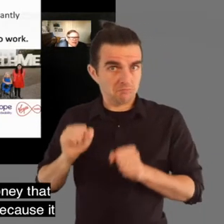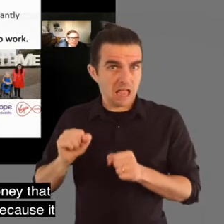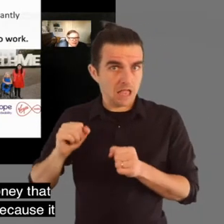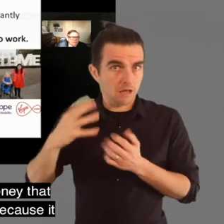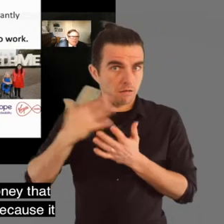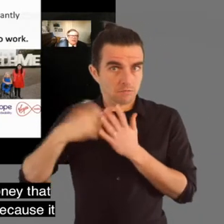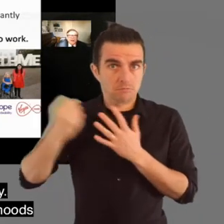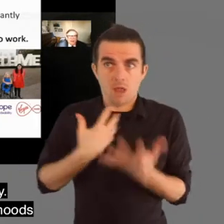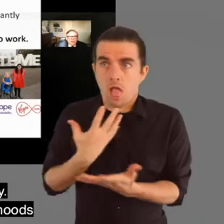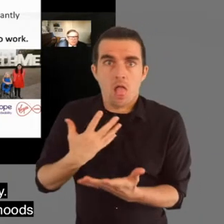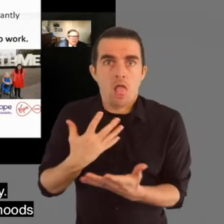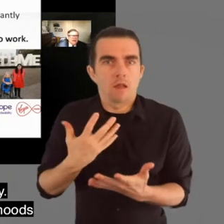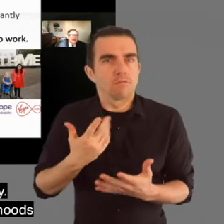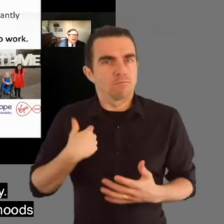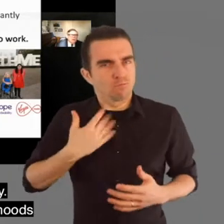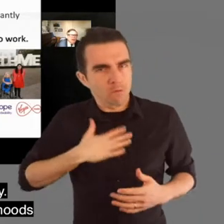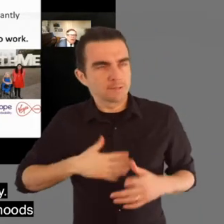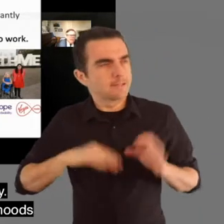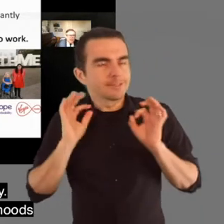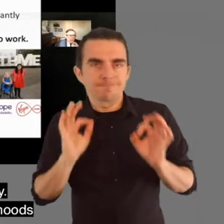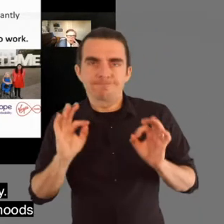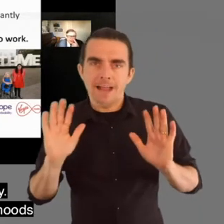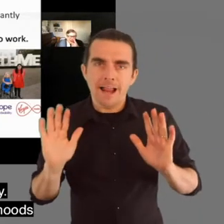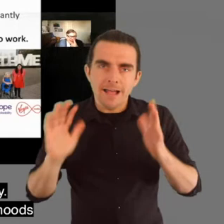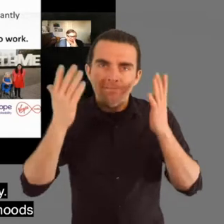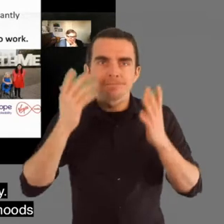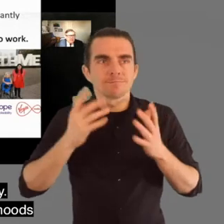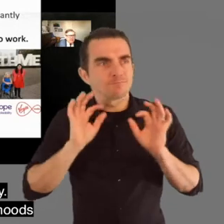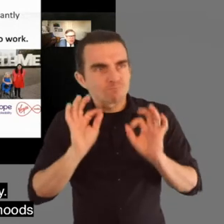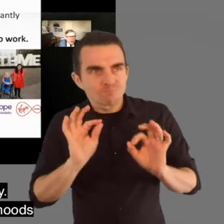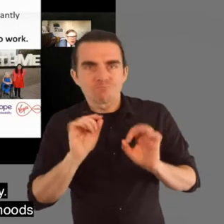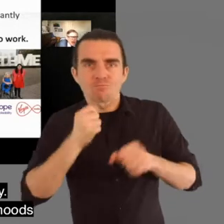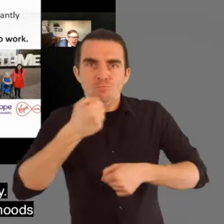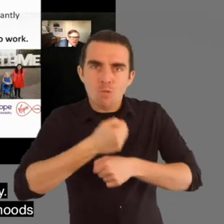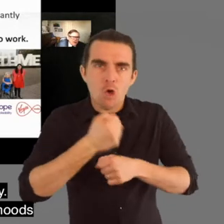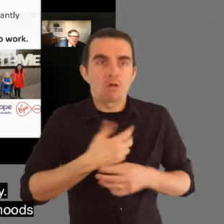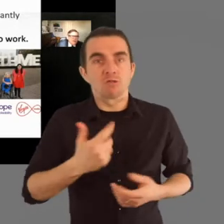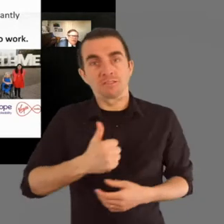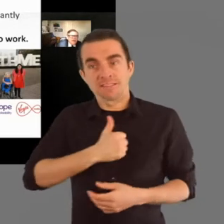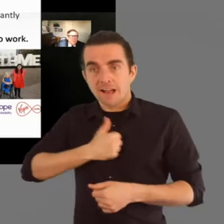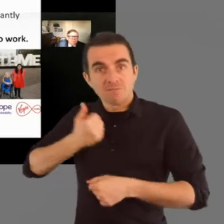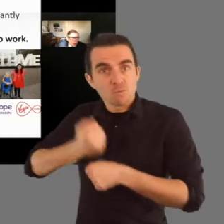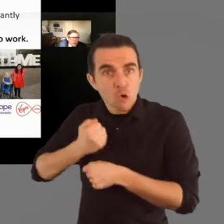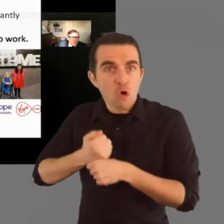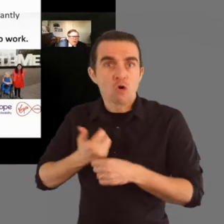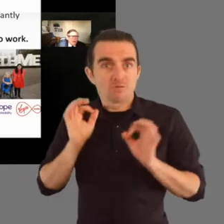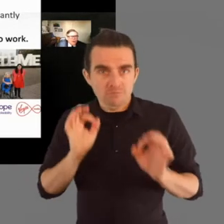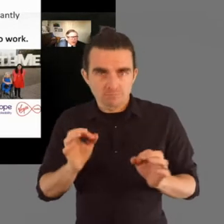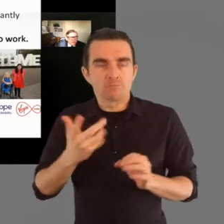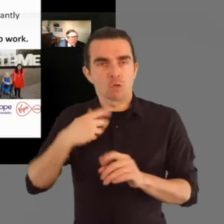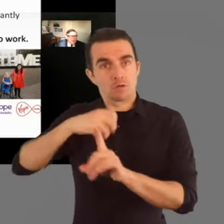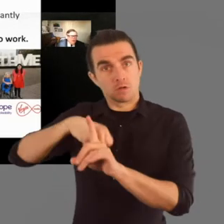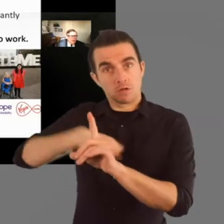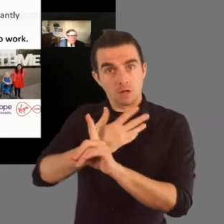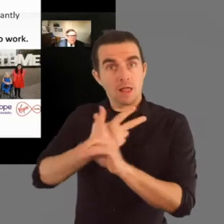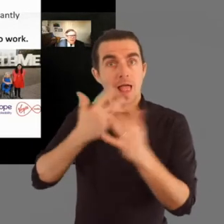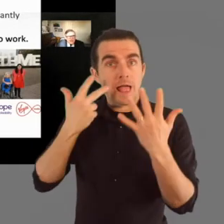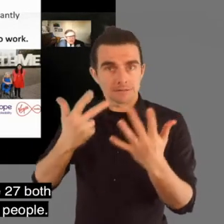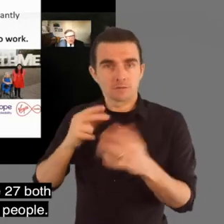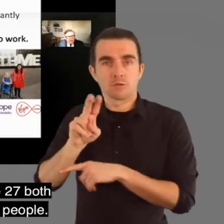is giving them, because it can always be taken away. What we need is secure livelihoods through employment or